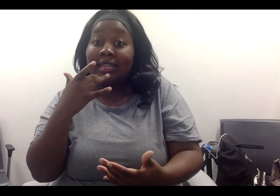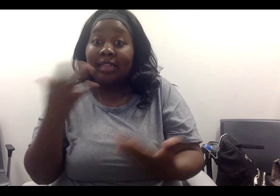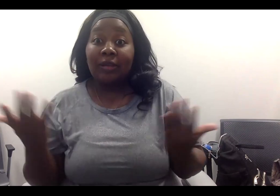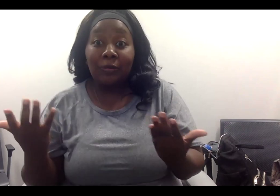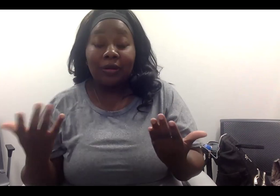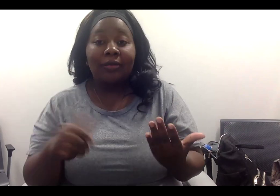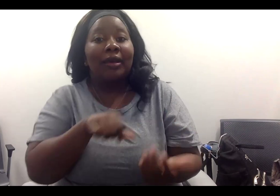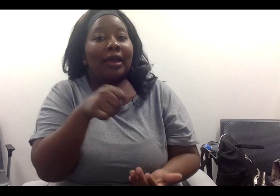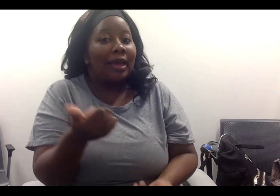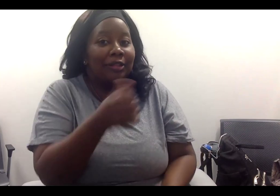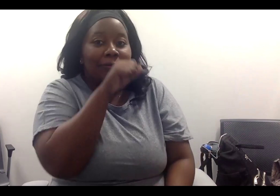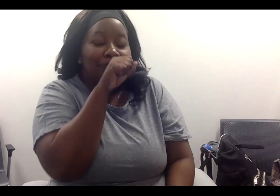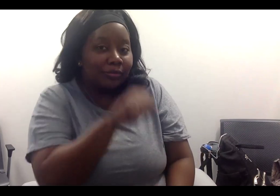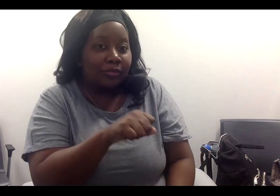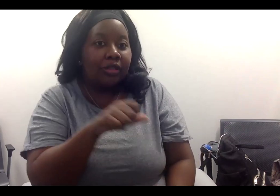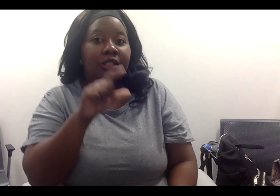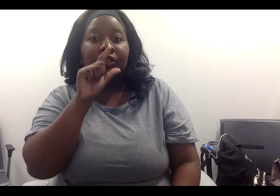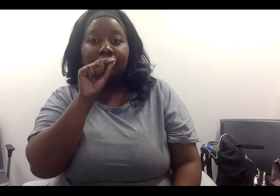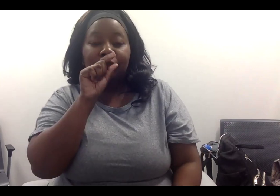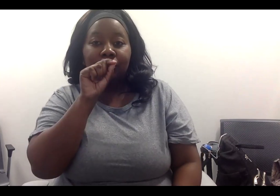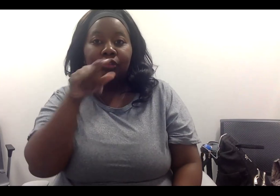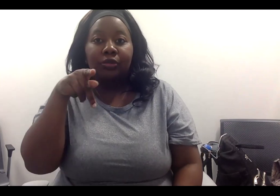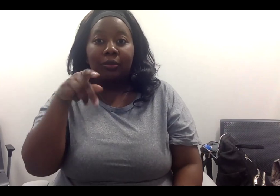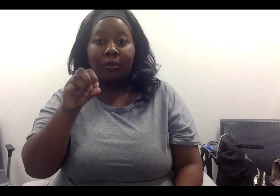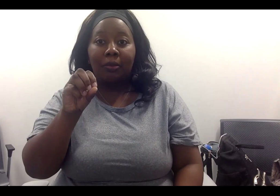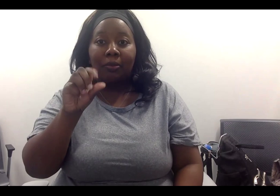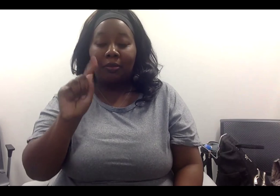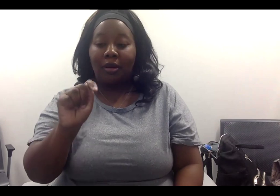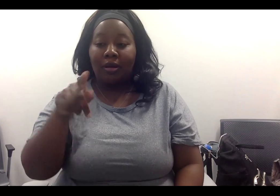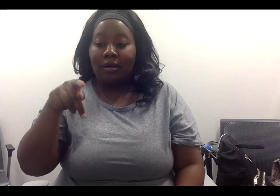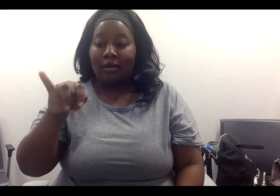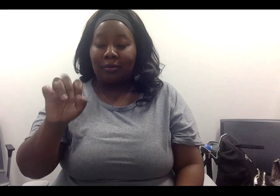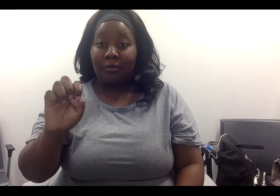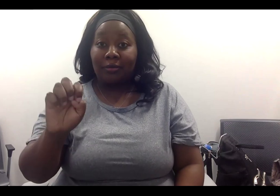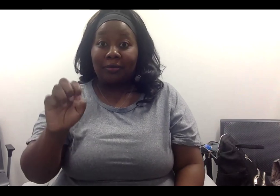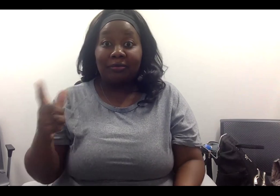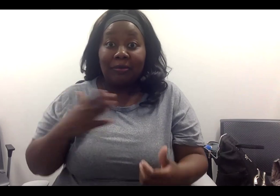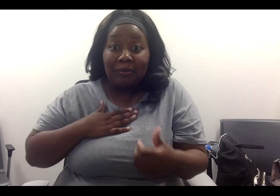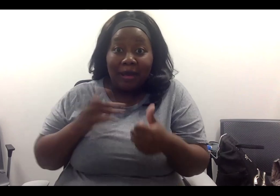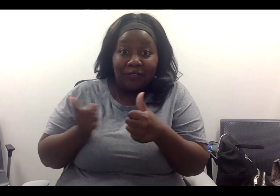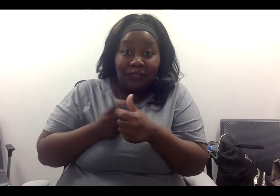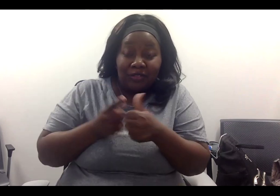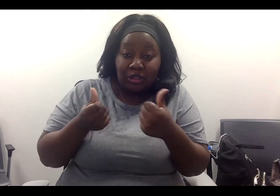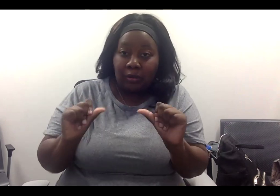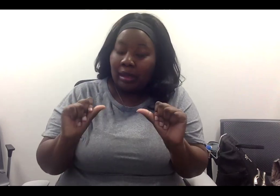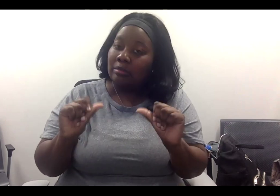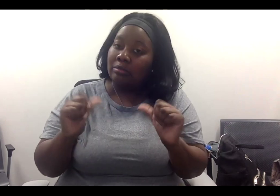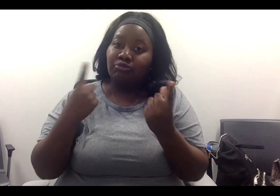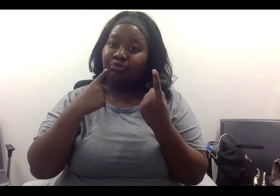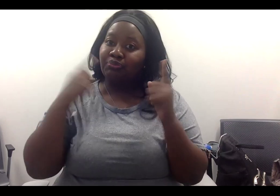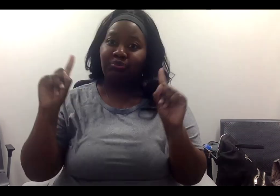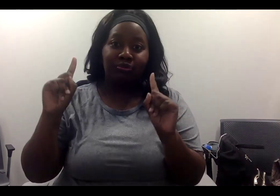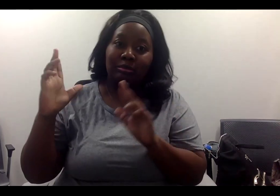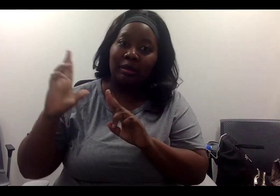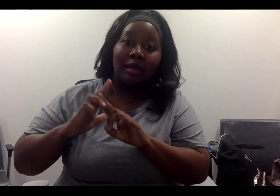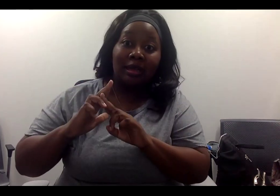pot pie. For a first attempt, this came out incredibly well. And no matter how relaxed and happy you already are, after you eat this, you're